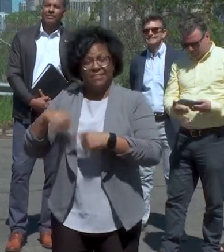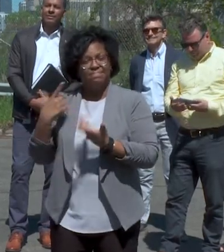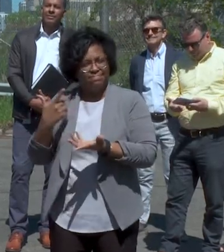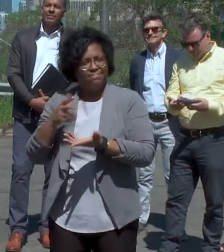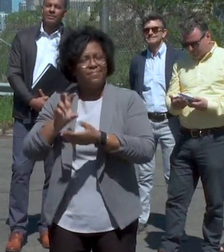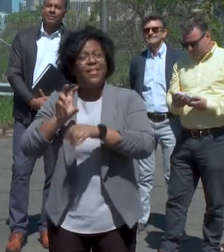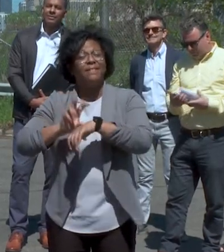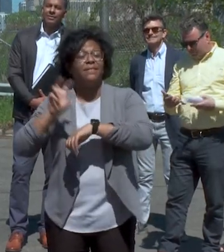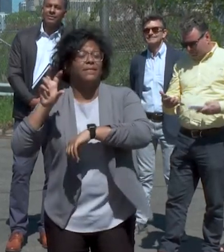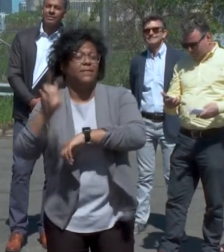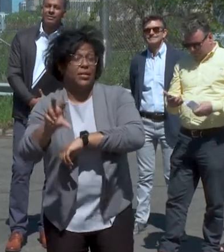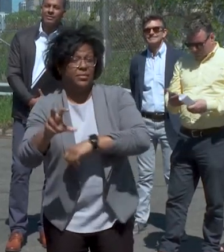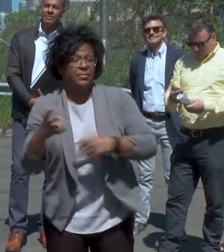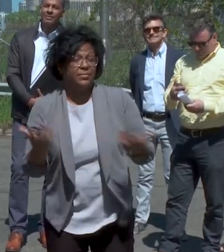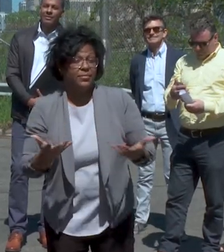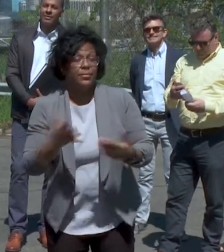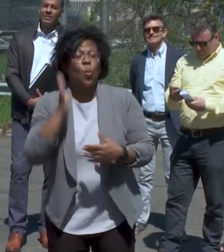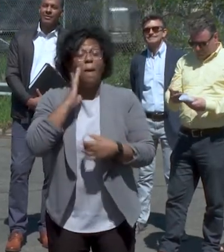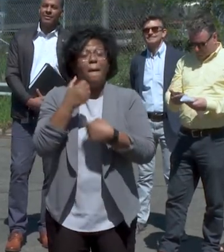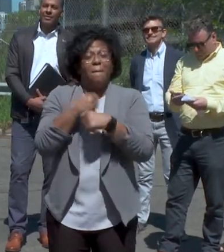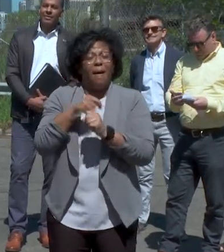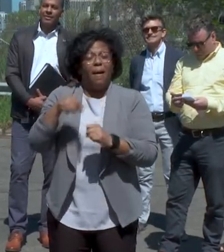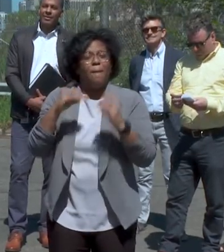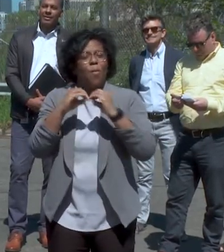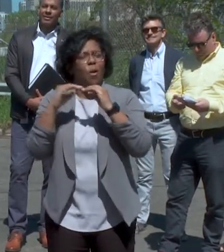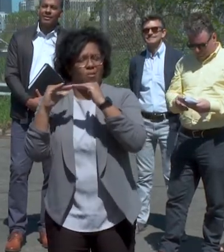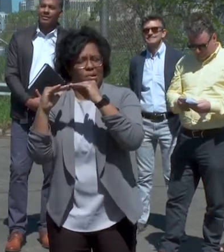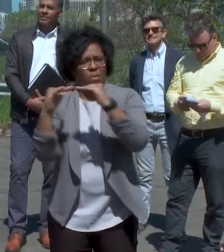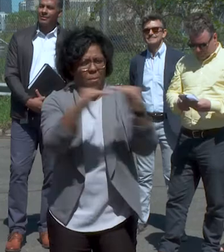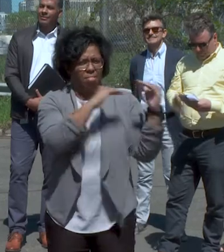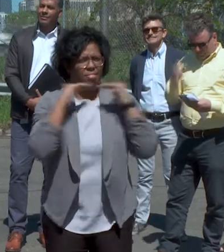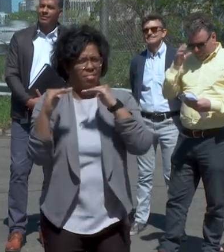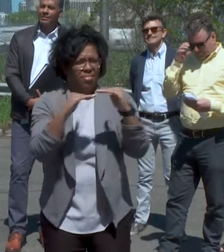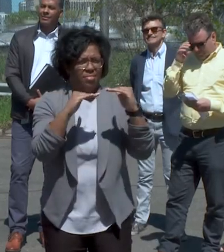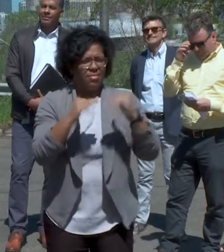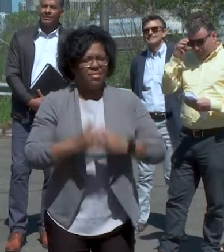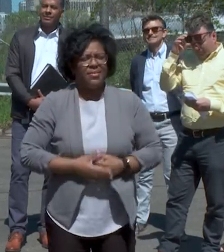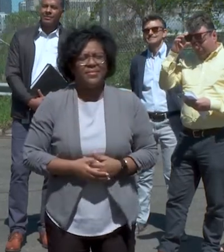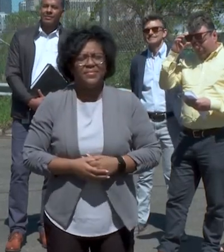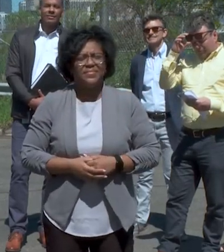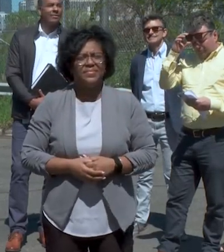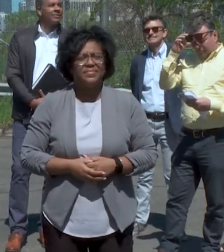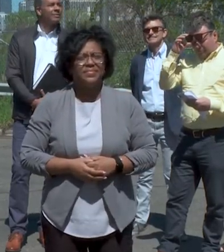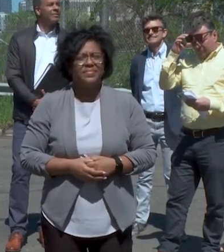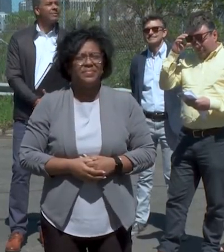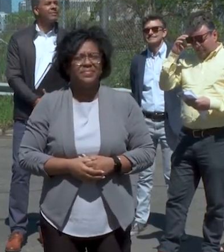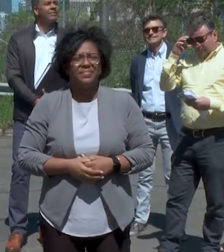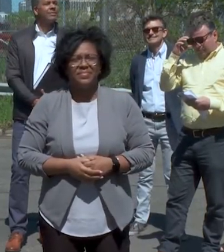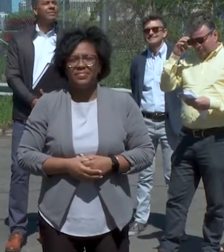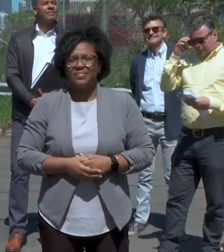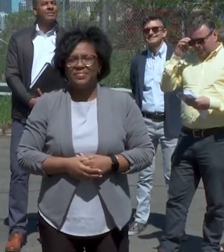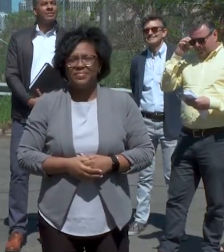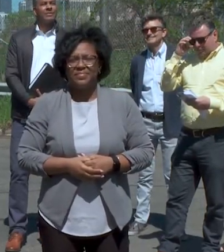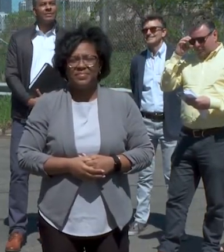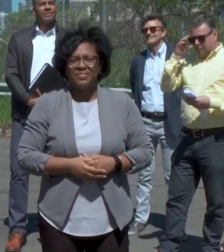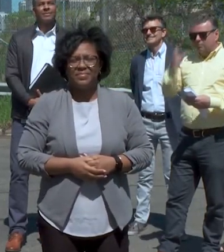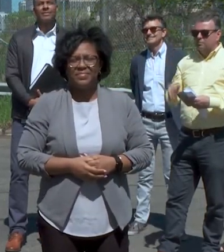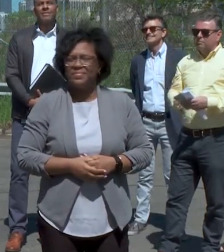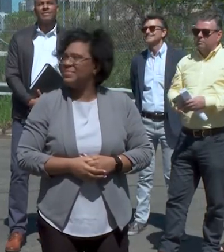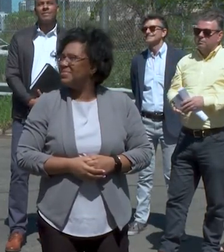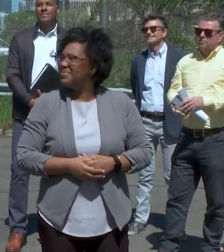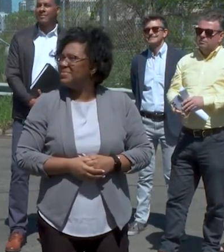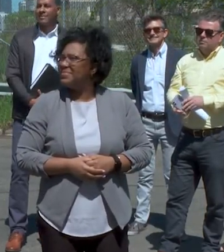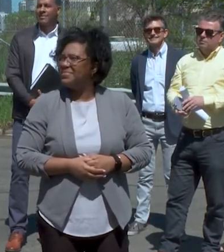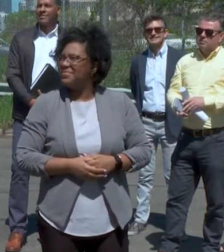equitable Minneapolis. It's hard to appreciate how important rebuilding